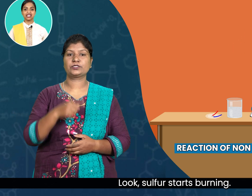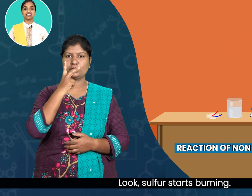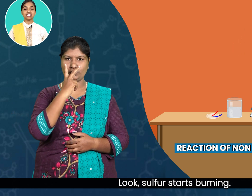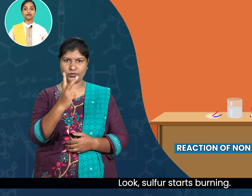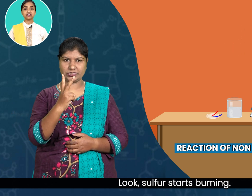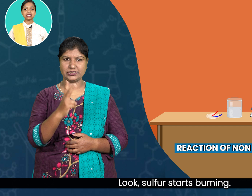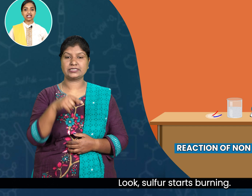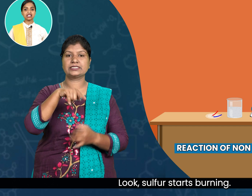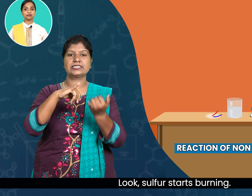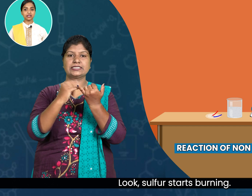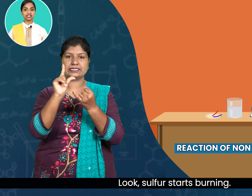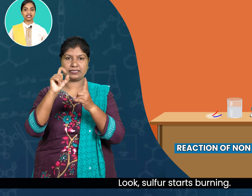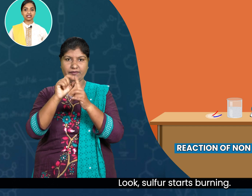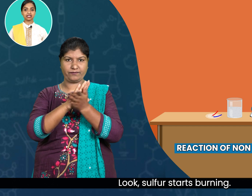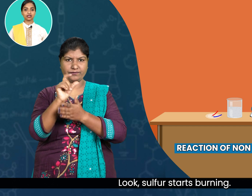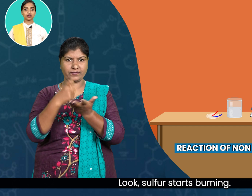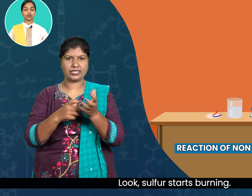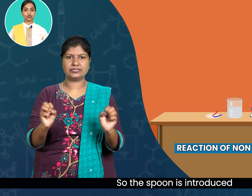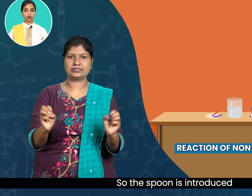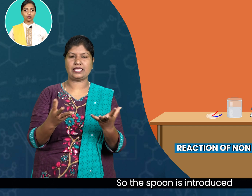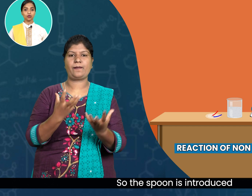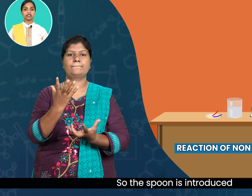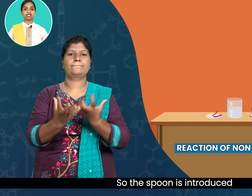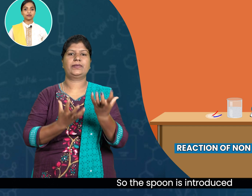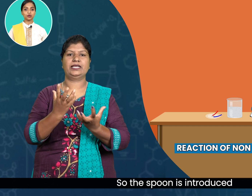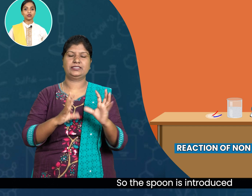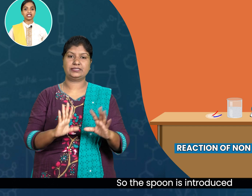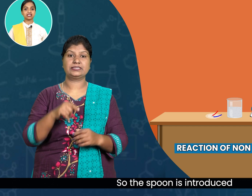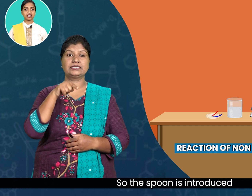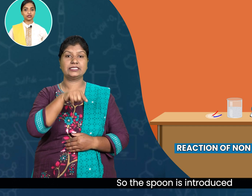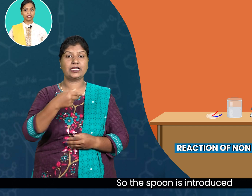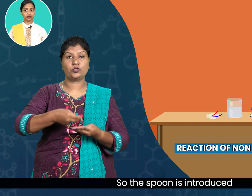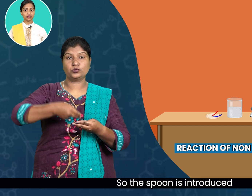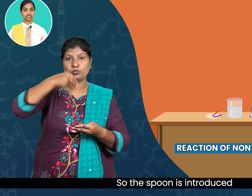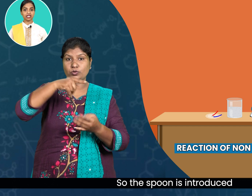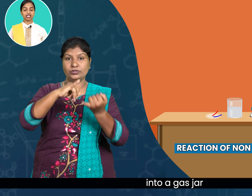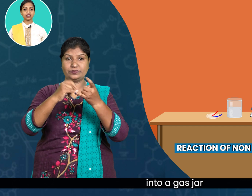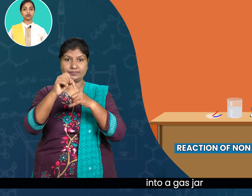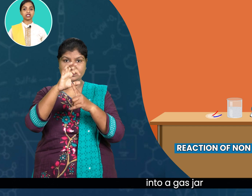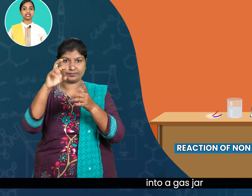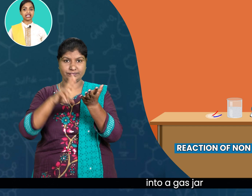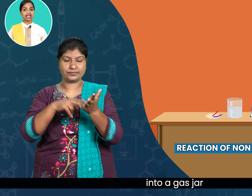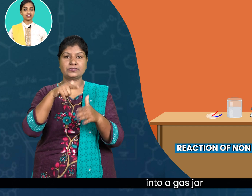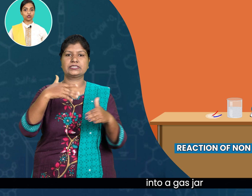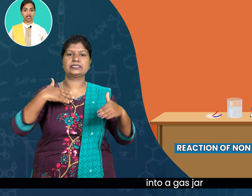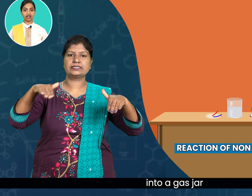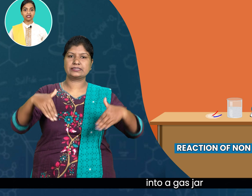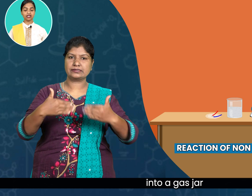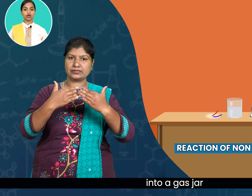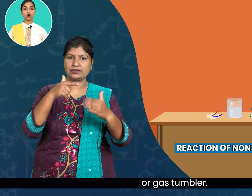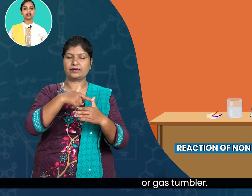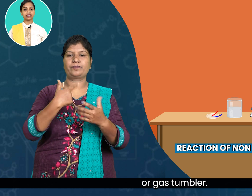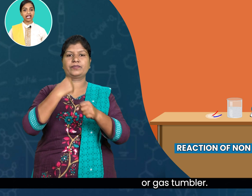Look, sulfur starts burning. So, the spoon is introduced into a gas